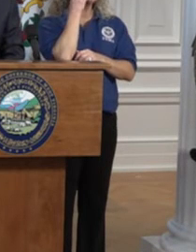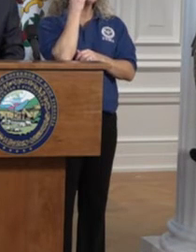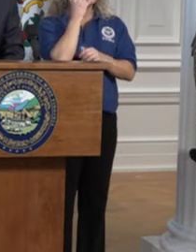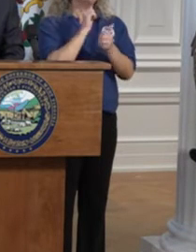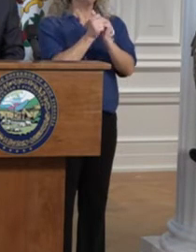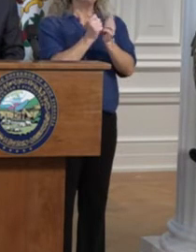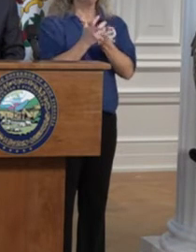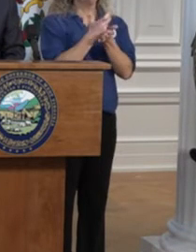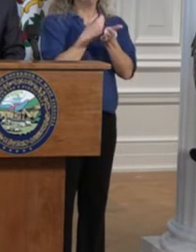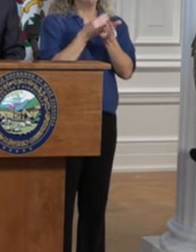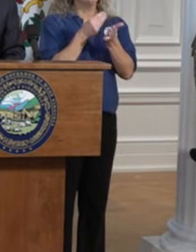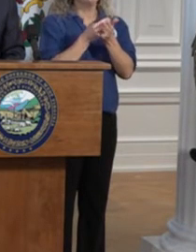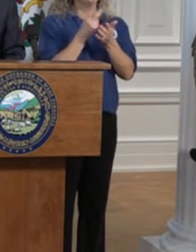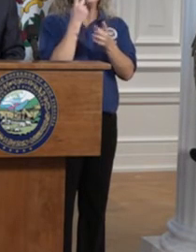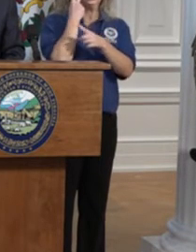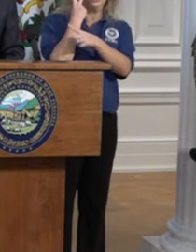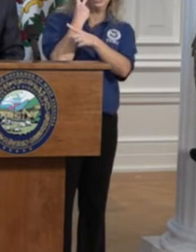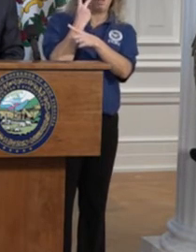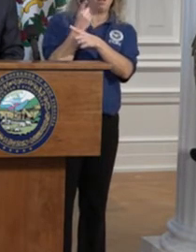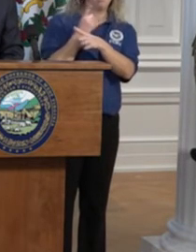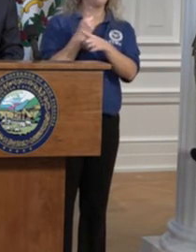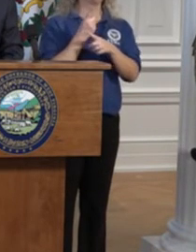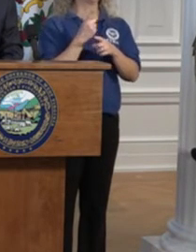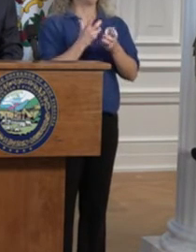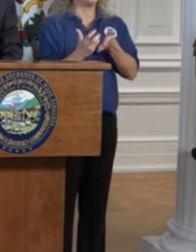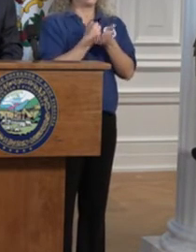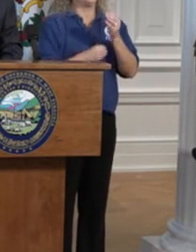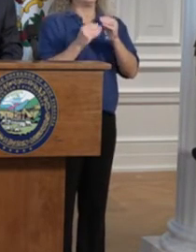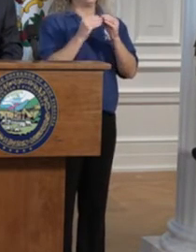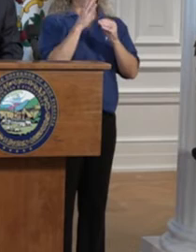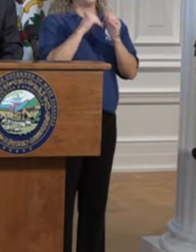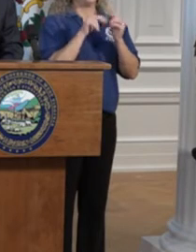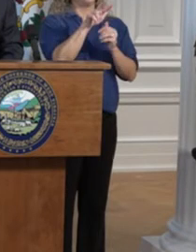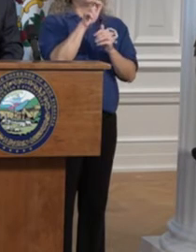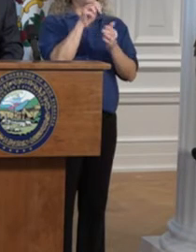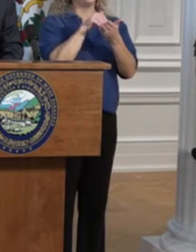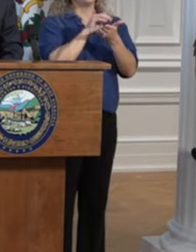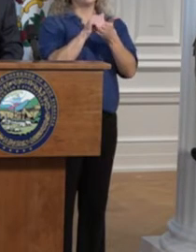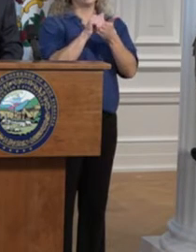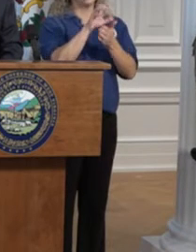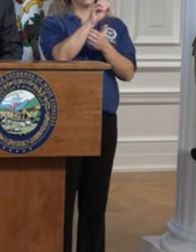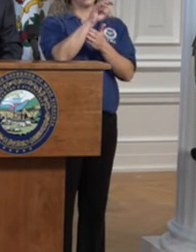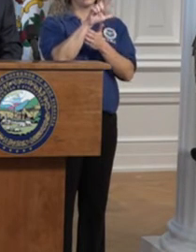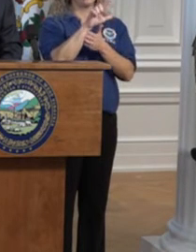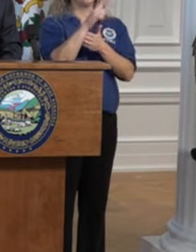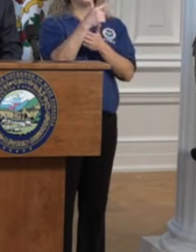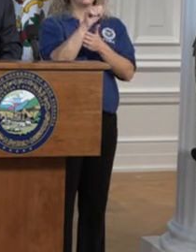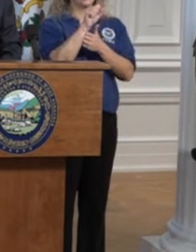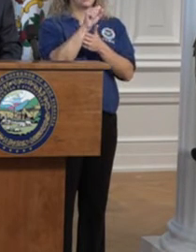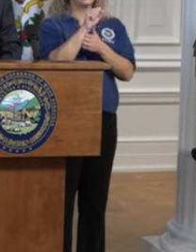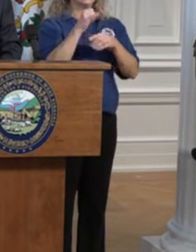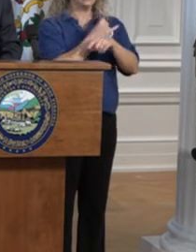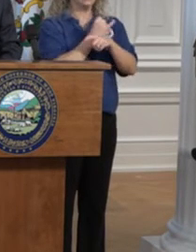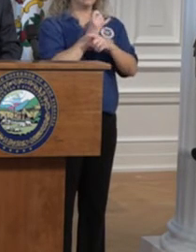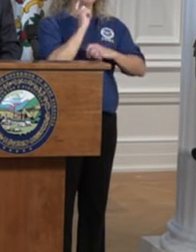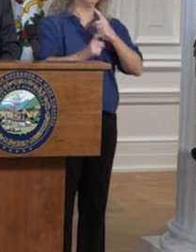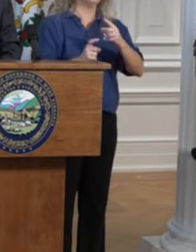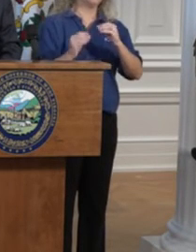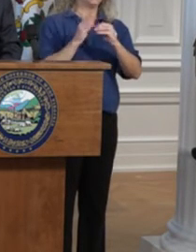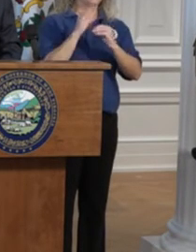clip you just saw, raised more than $300,000. The oil and gas industry contributed more than